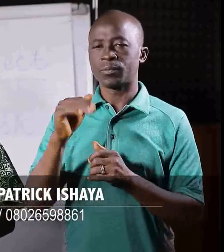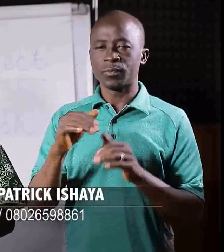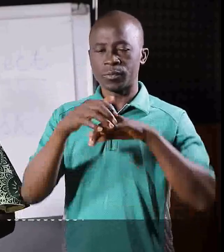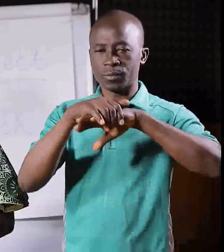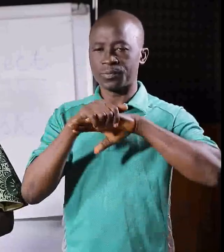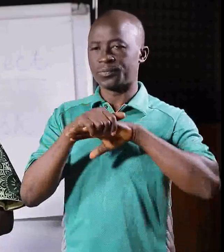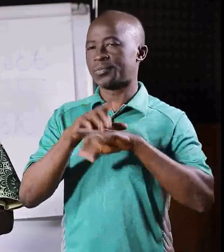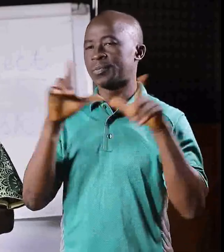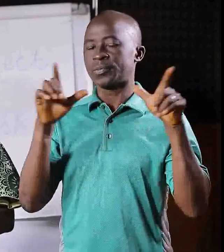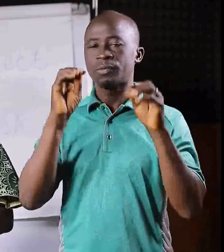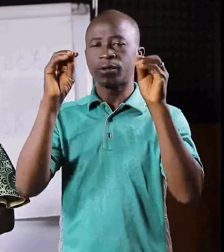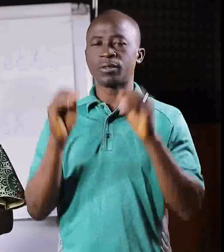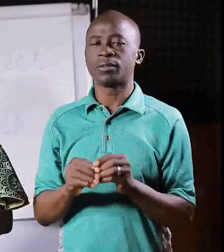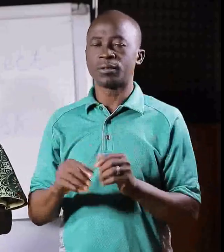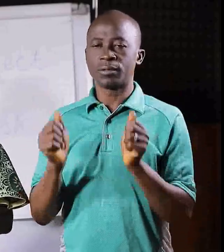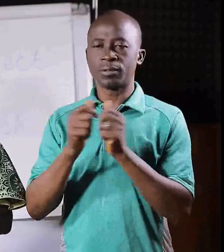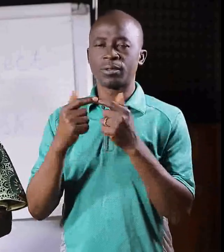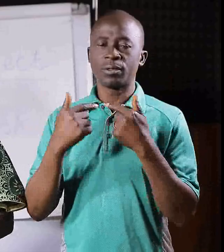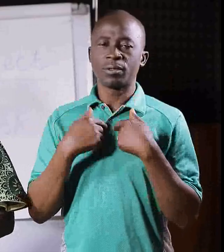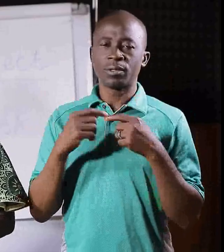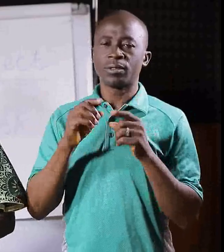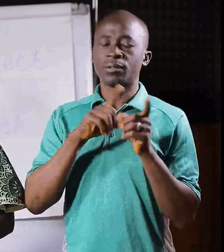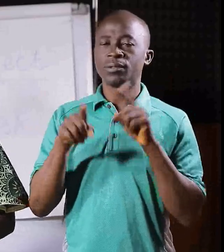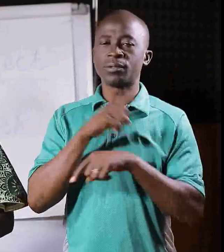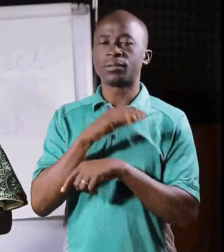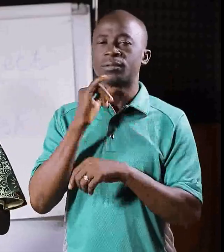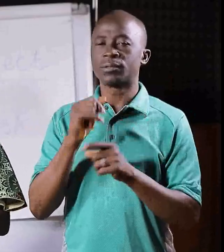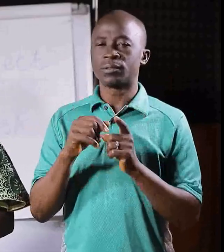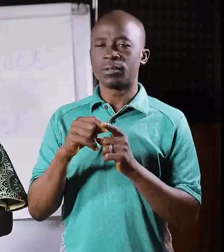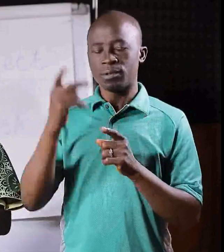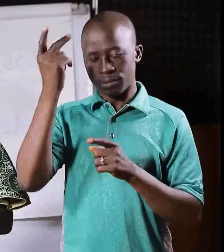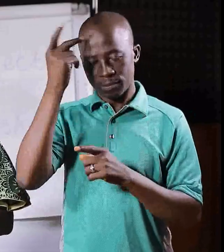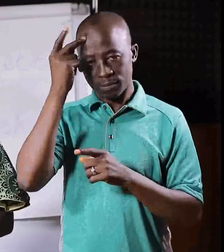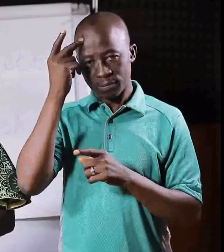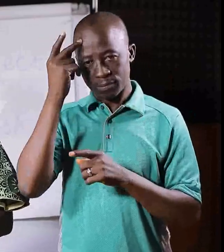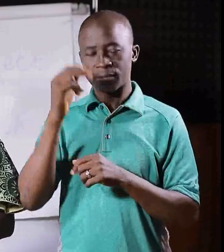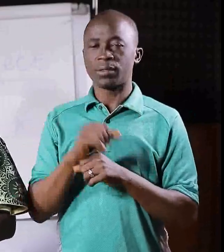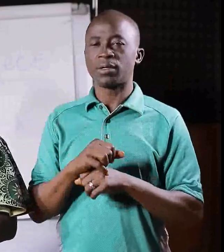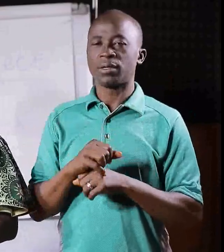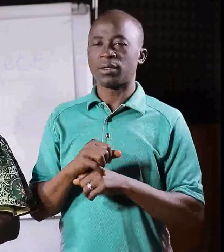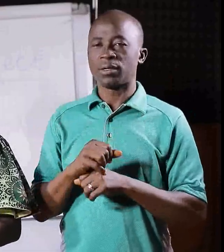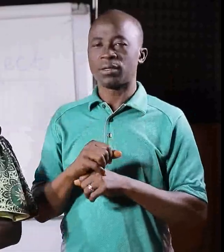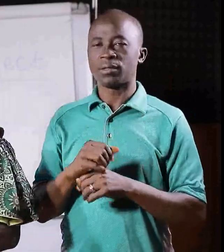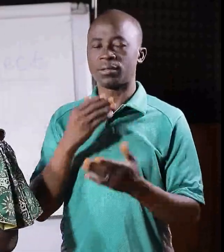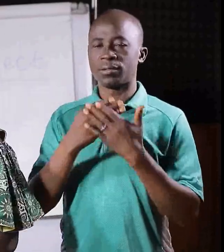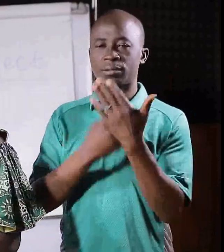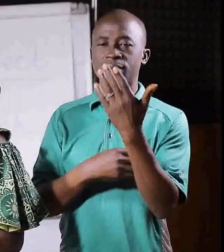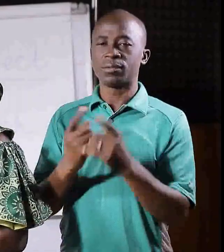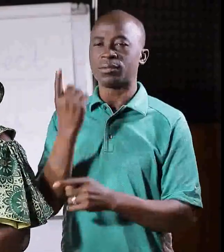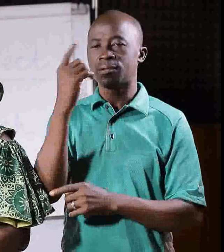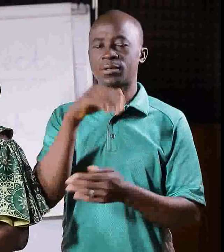English language teacher. With me today is your sign language interpreter, Mr. Patrick Ishaya. Good morning once